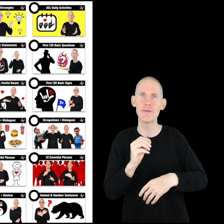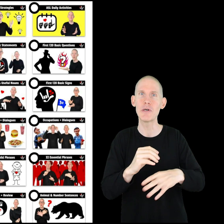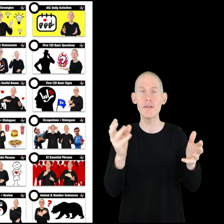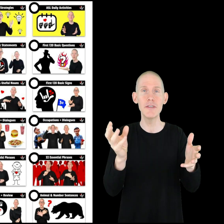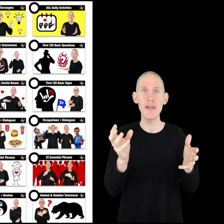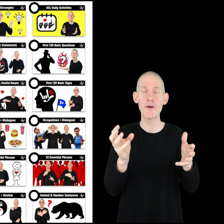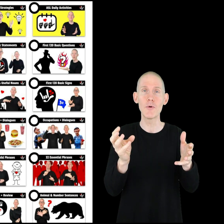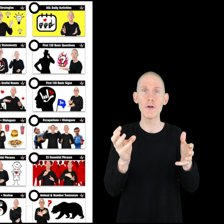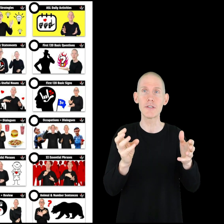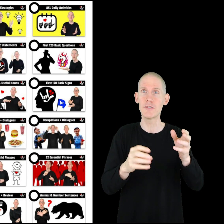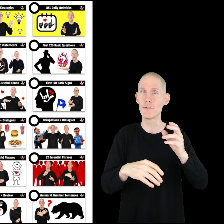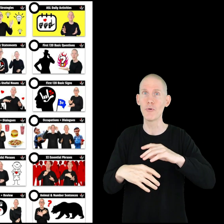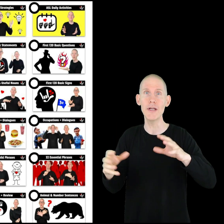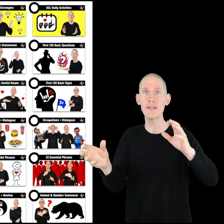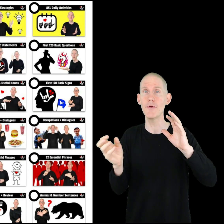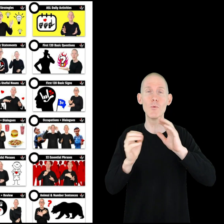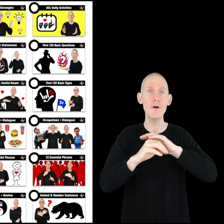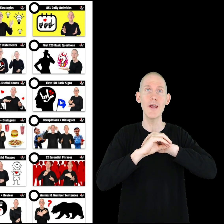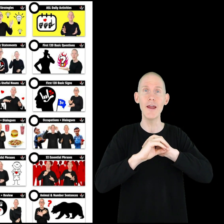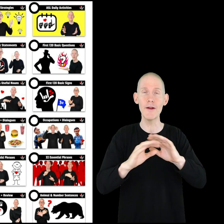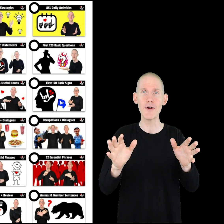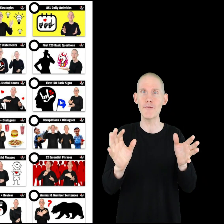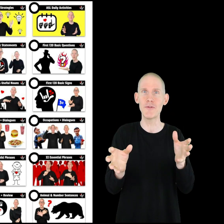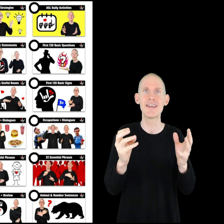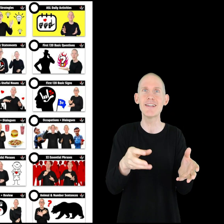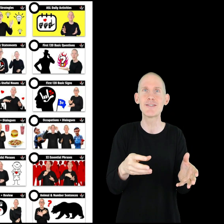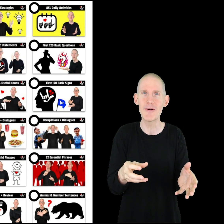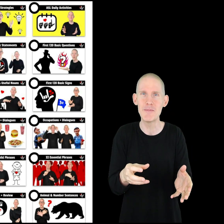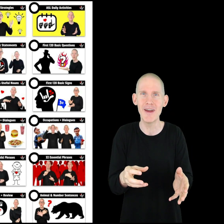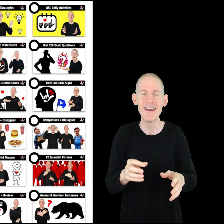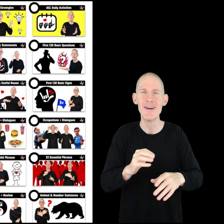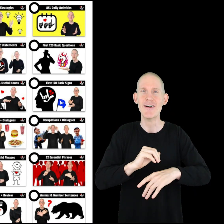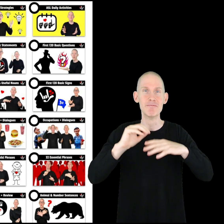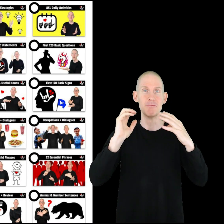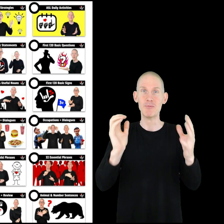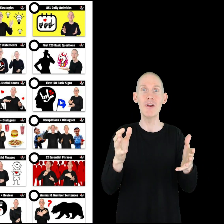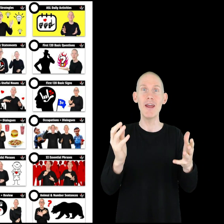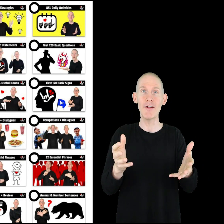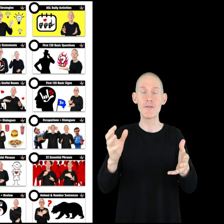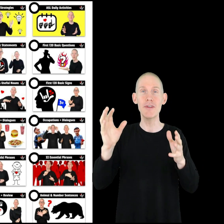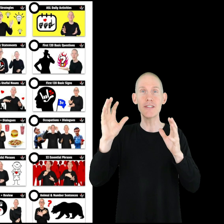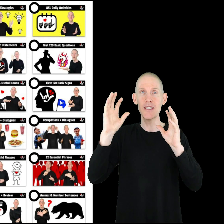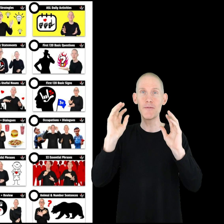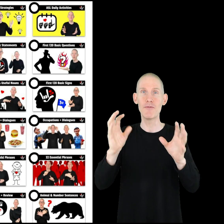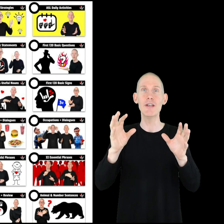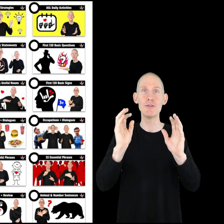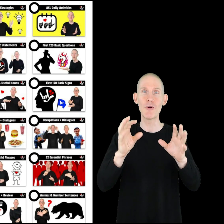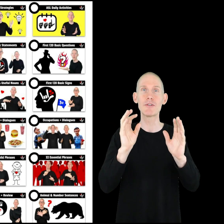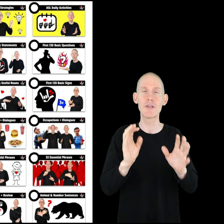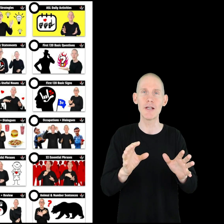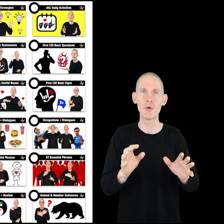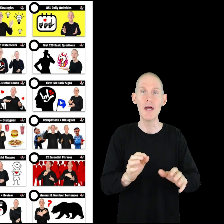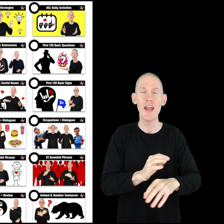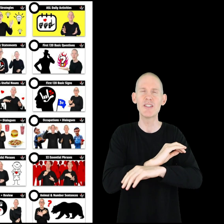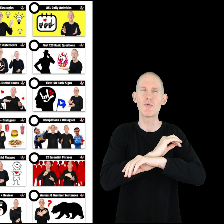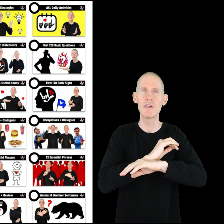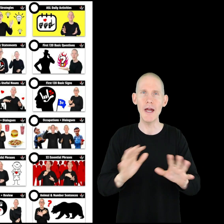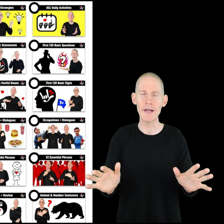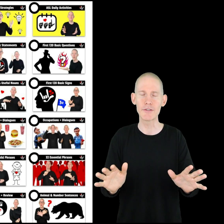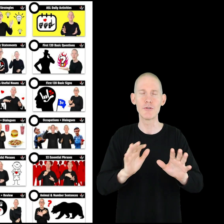the day at work, it's your break time, whatever, after the kids go to bed, whatever, this can fit your schedule, and it's relaxed. Go